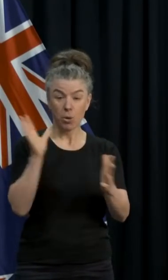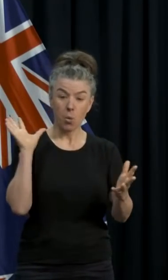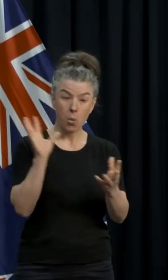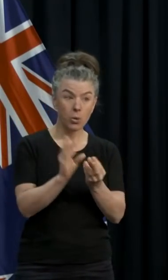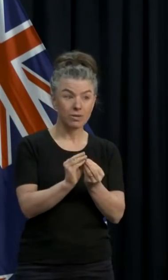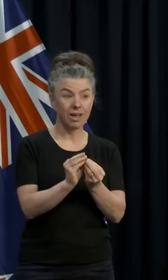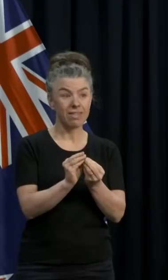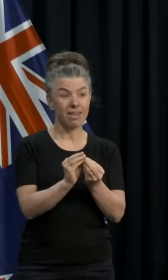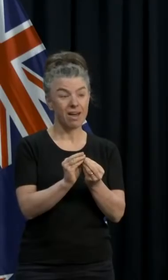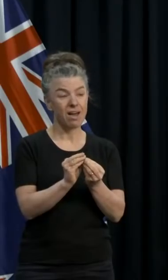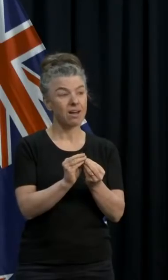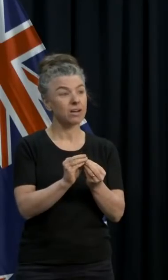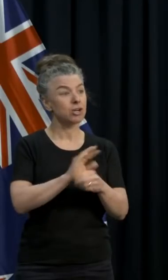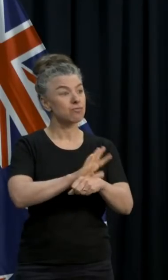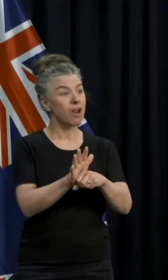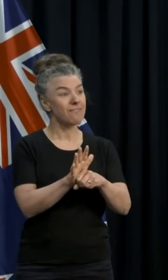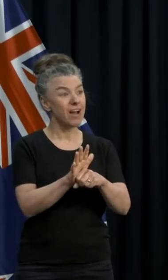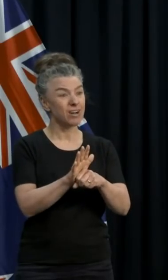of cases remains at